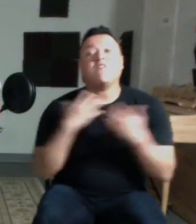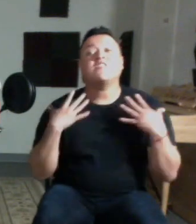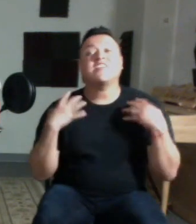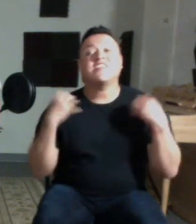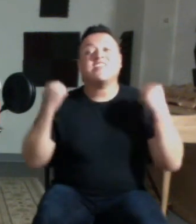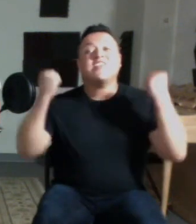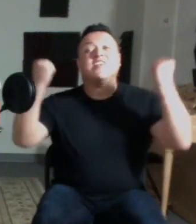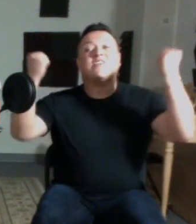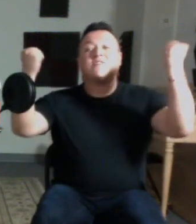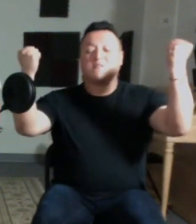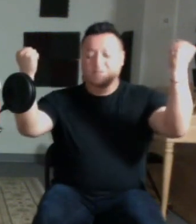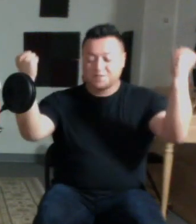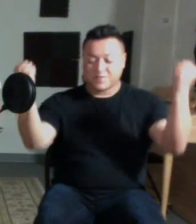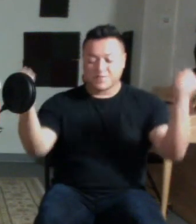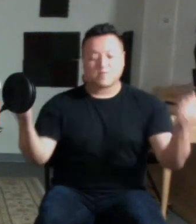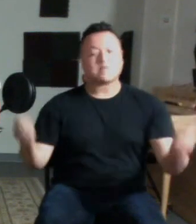Loving can heal.